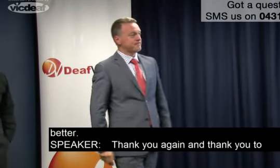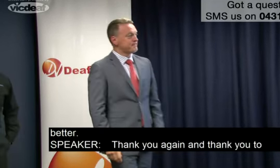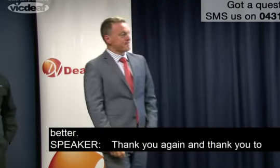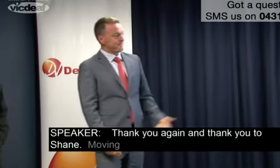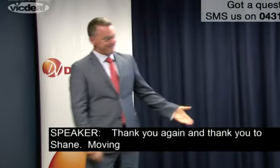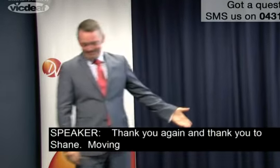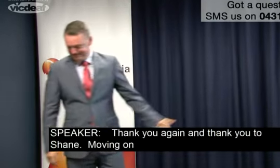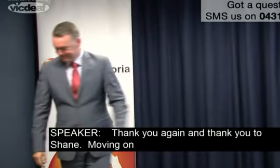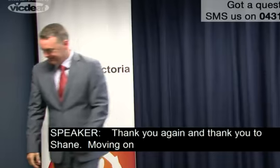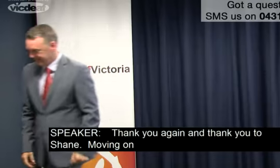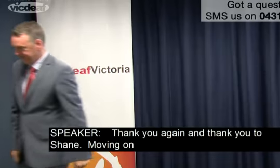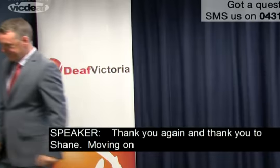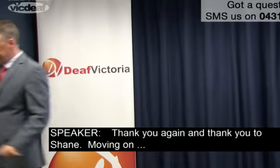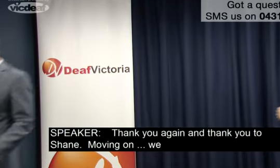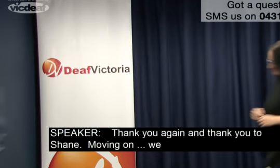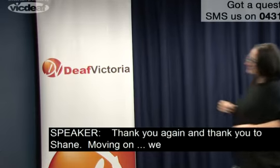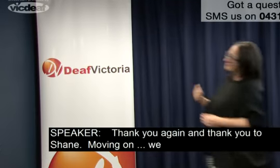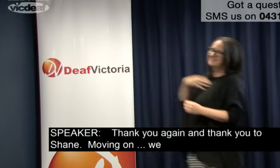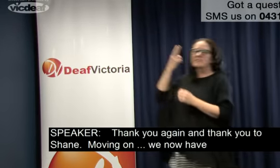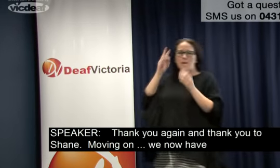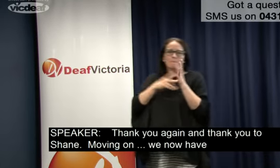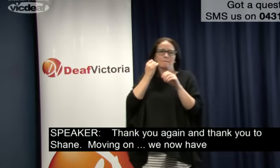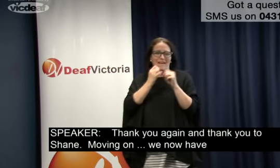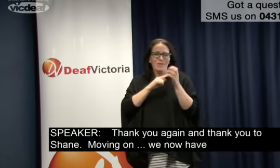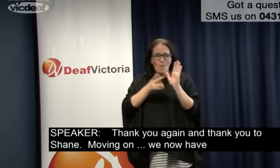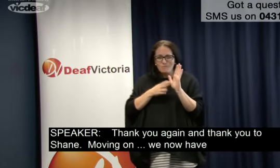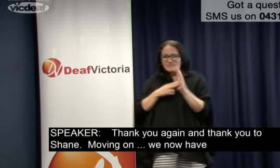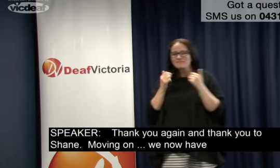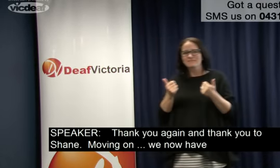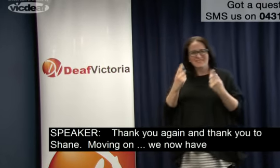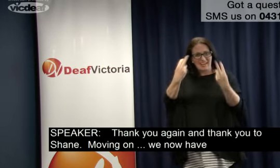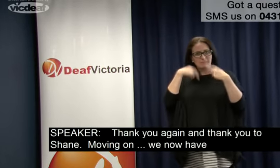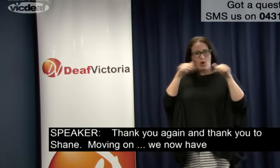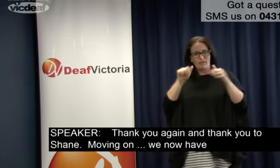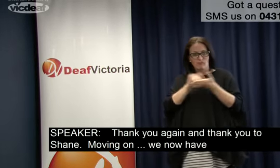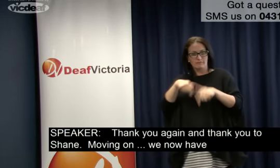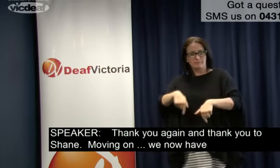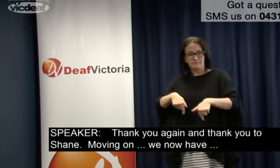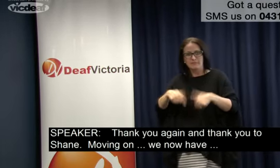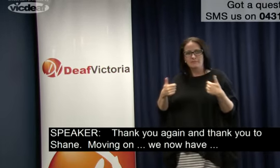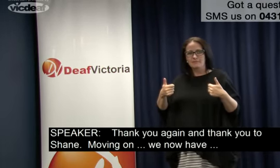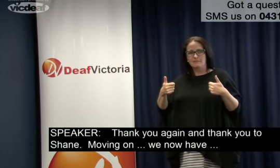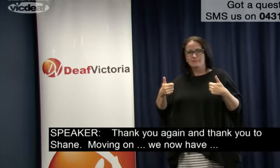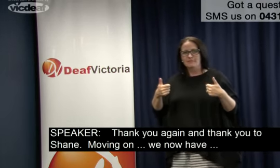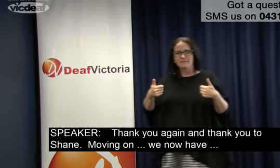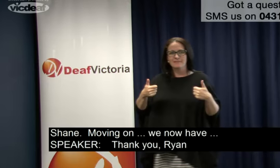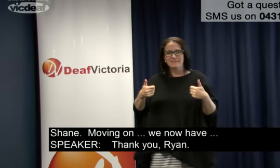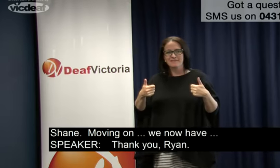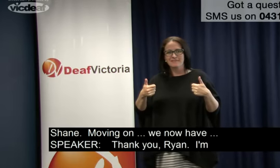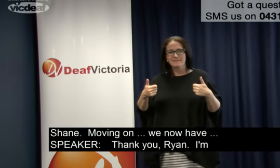Thank you, Ryan. I'm Meg Orman. Can you see me okay? Hopefully I'm in the right